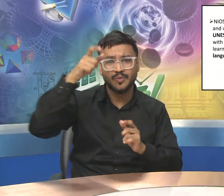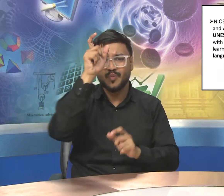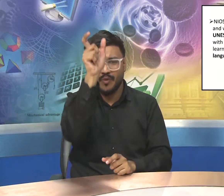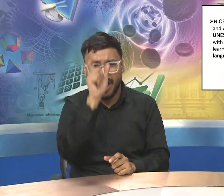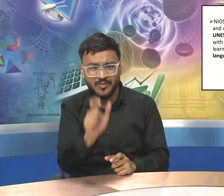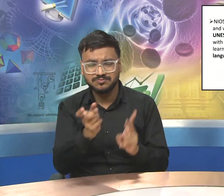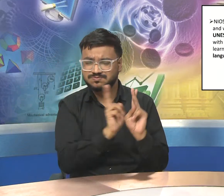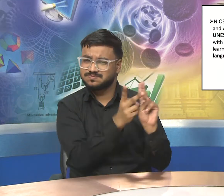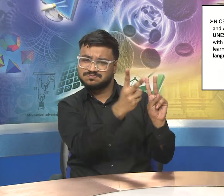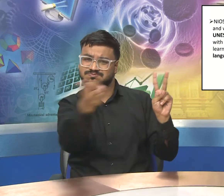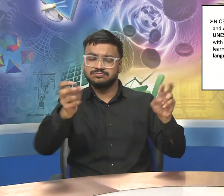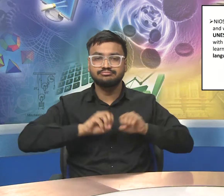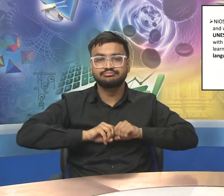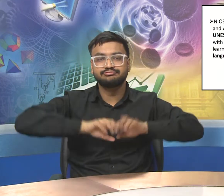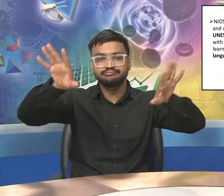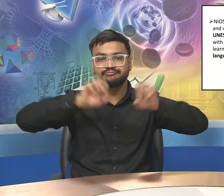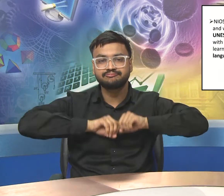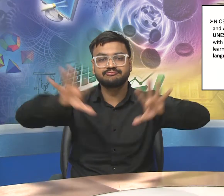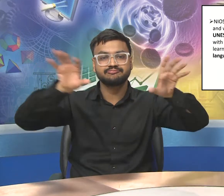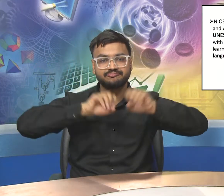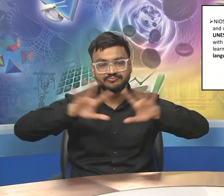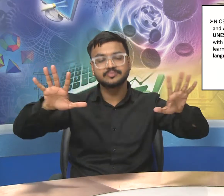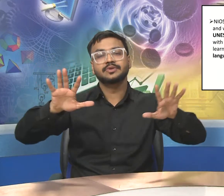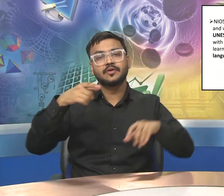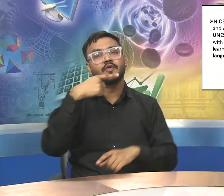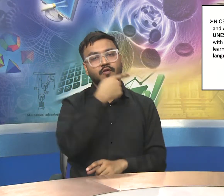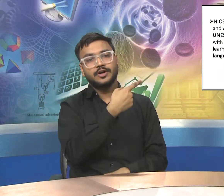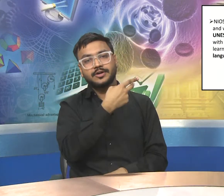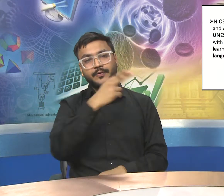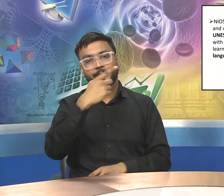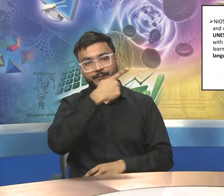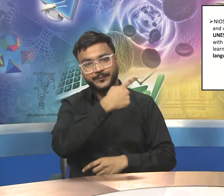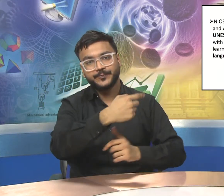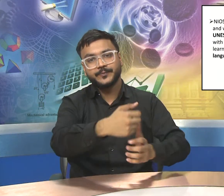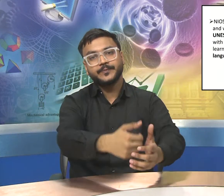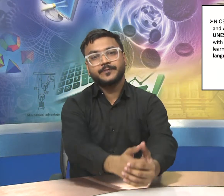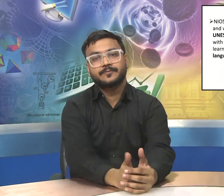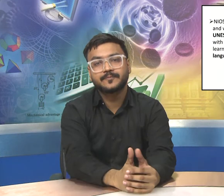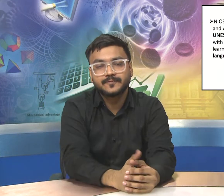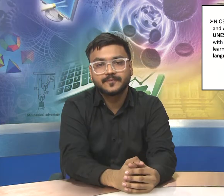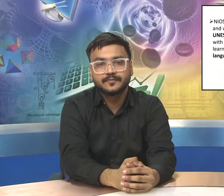specific focus on ISL based content.